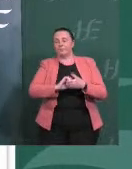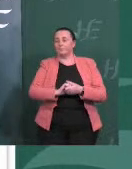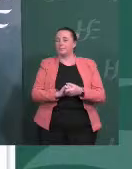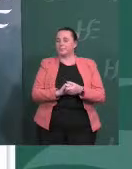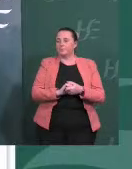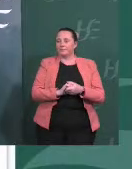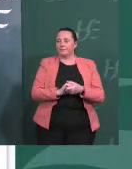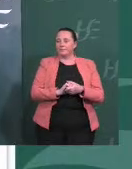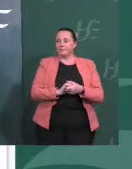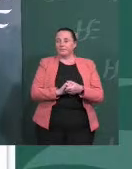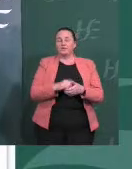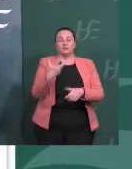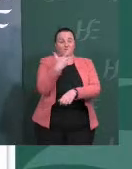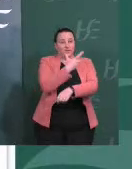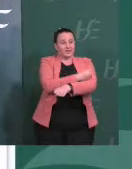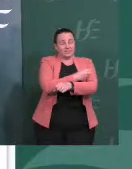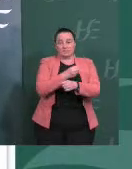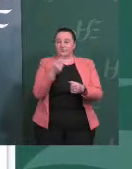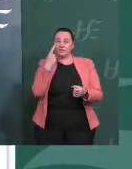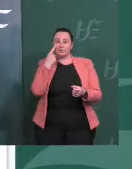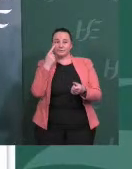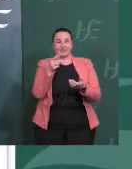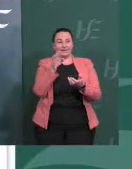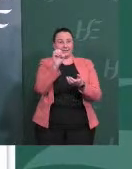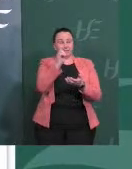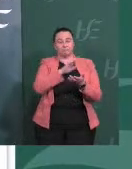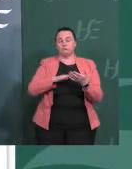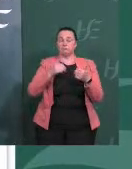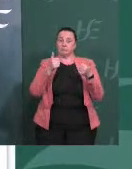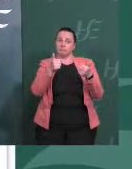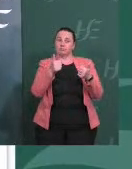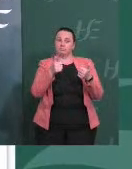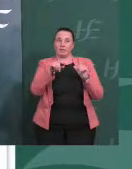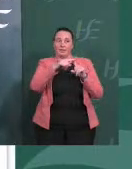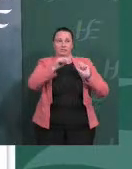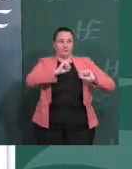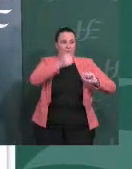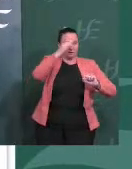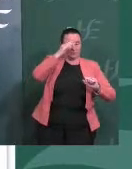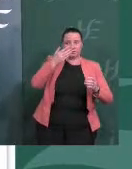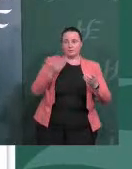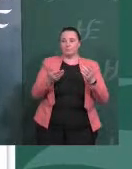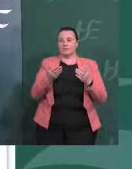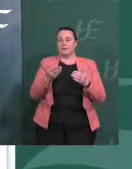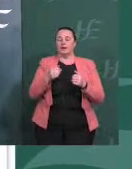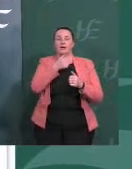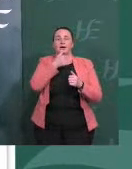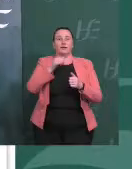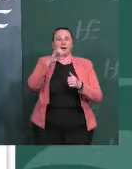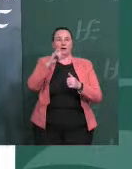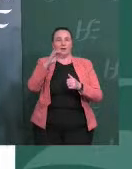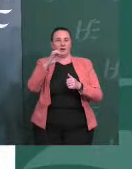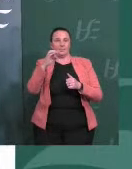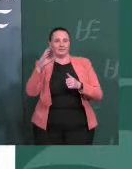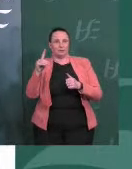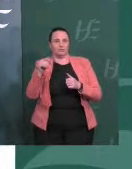vaccinations in the EU, we continue to compare very favourably with other countries. Iceland remains at the top, and we're in 5th